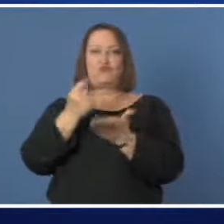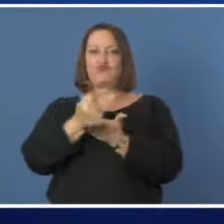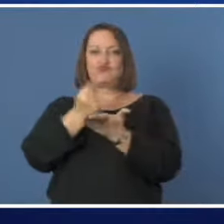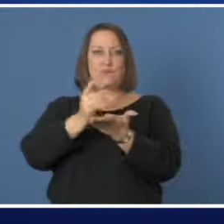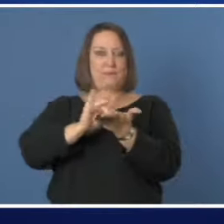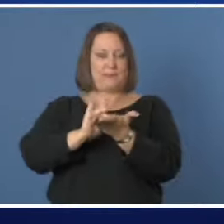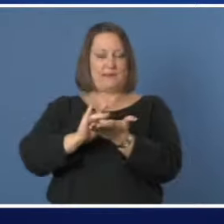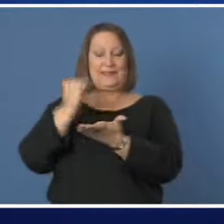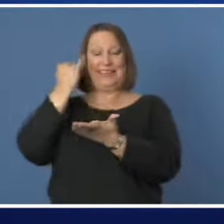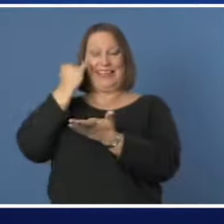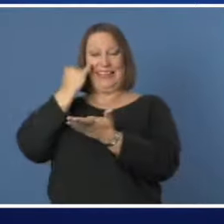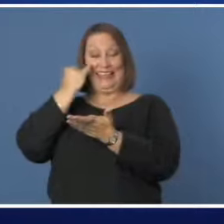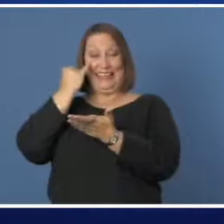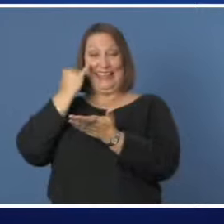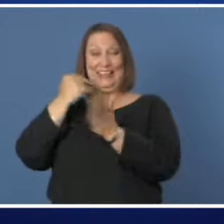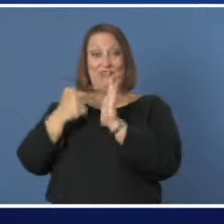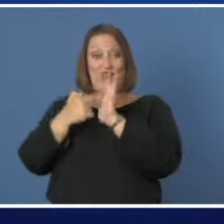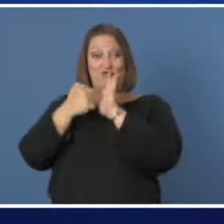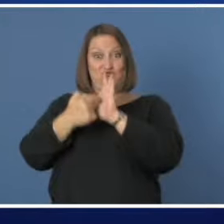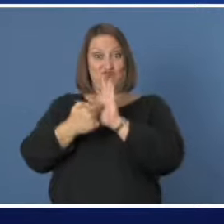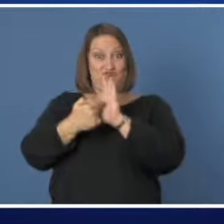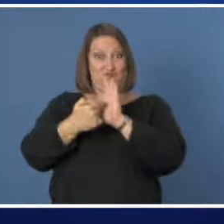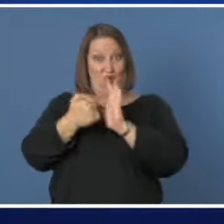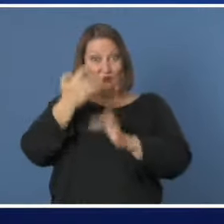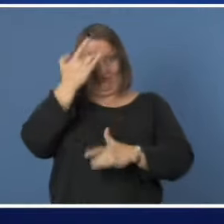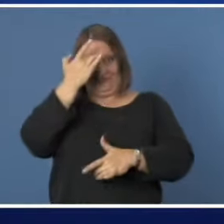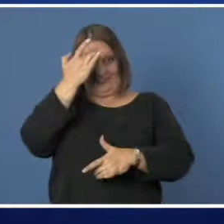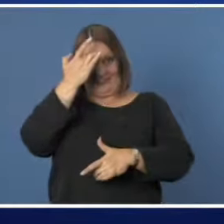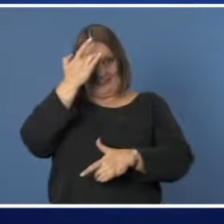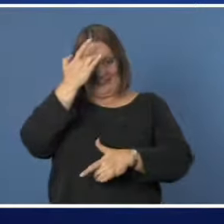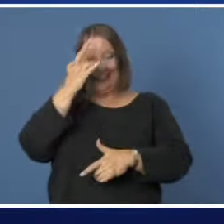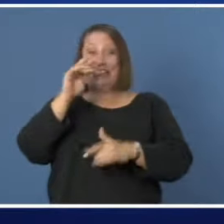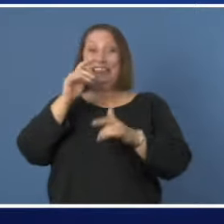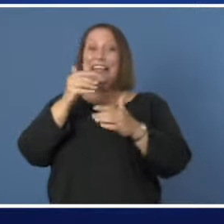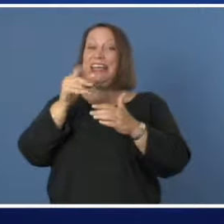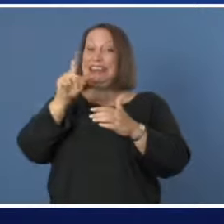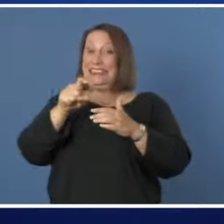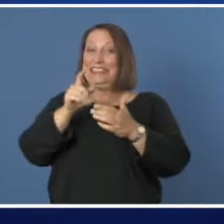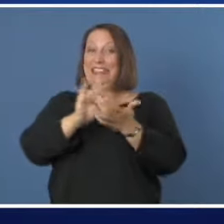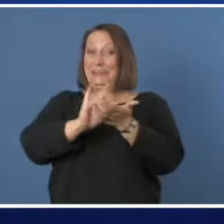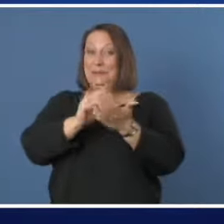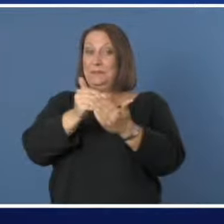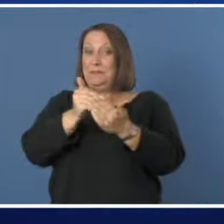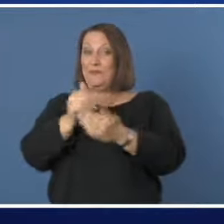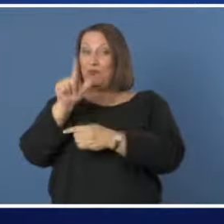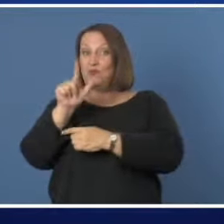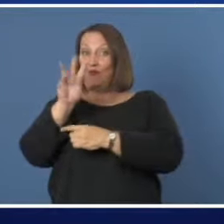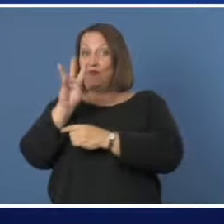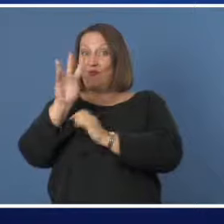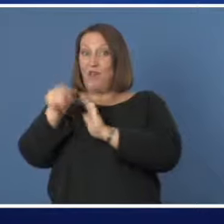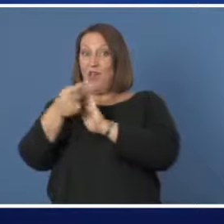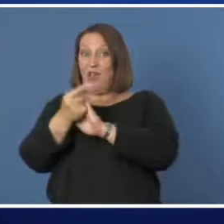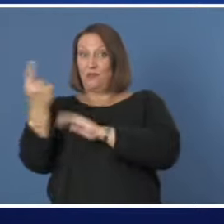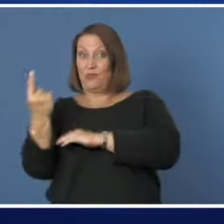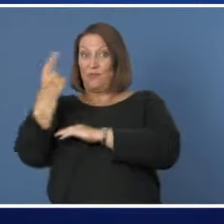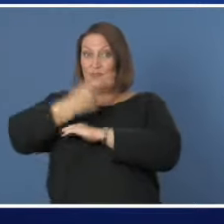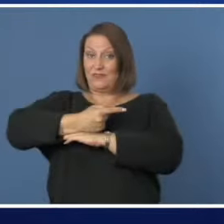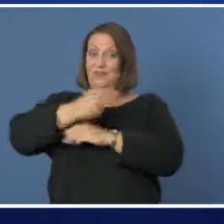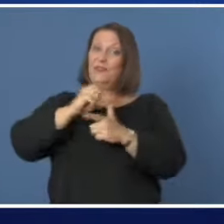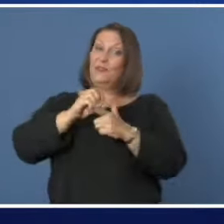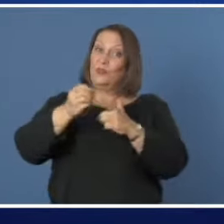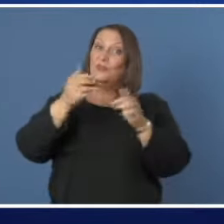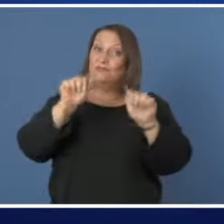If treatment is not received within 24 hours of when the first symptoms occurred, death may